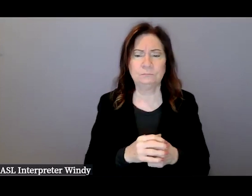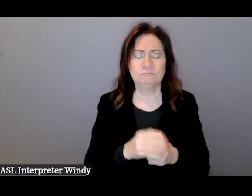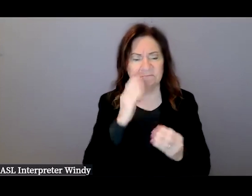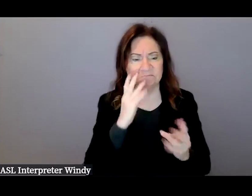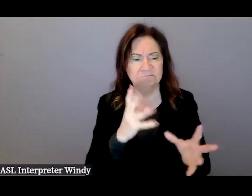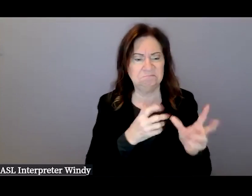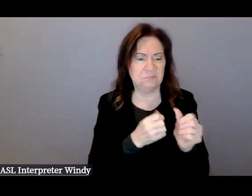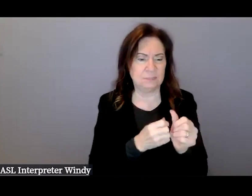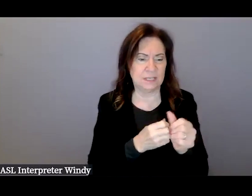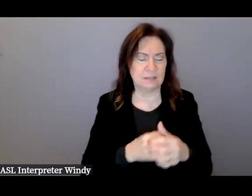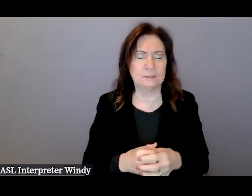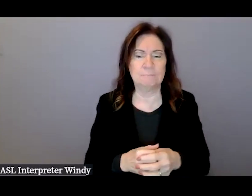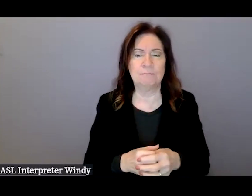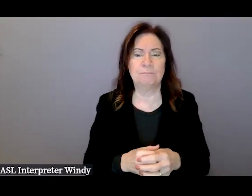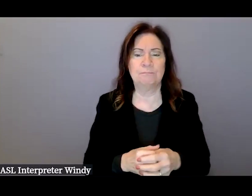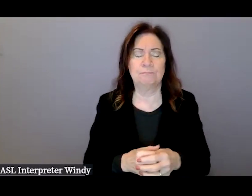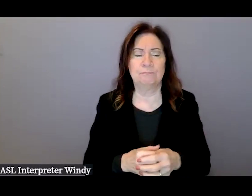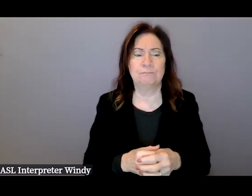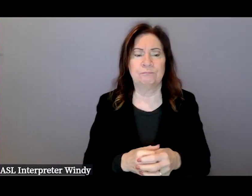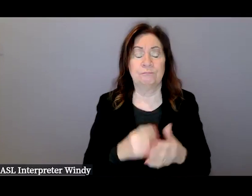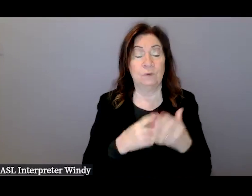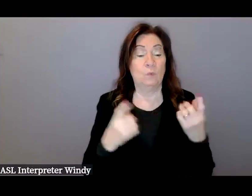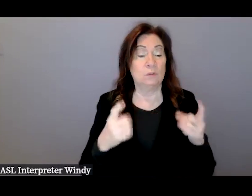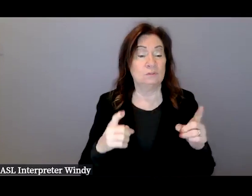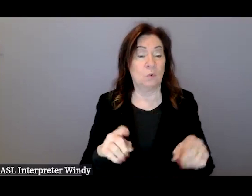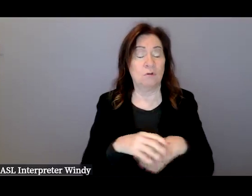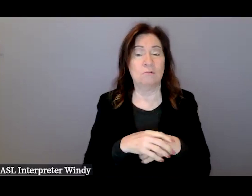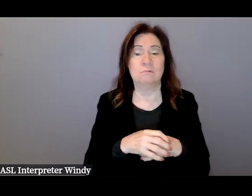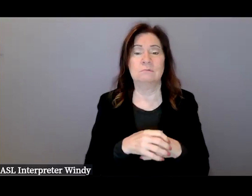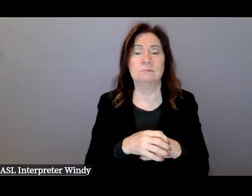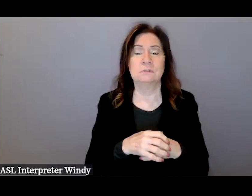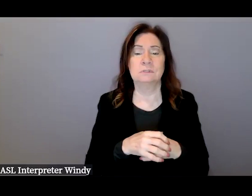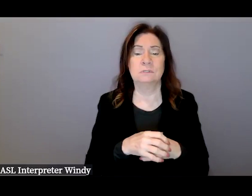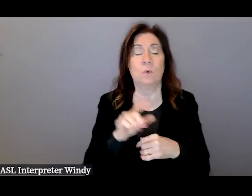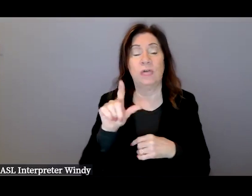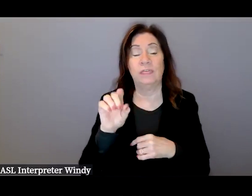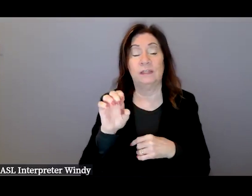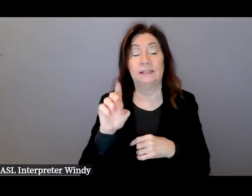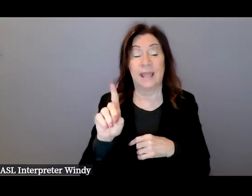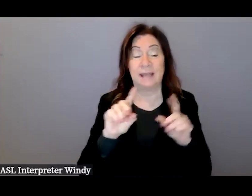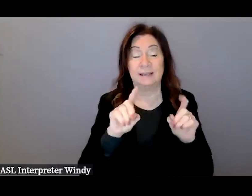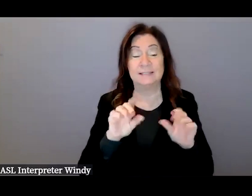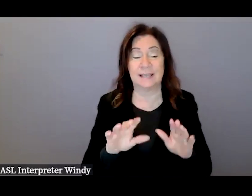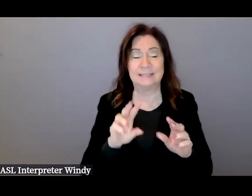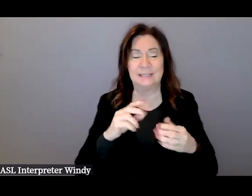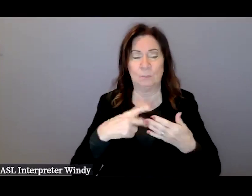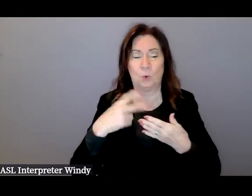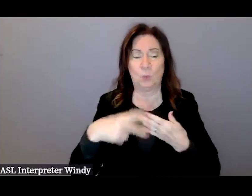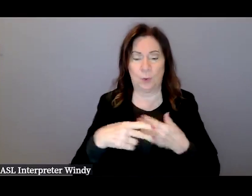update on where we are with our lead testing program.